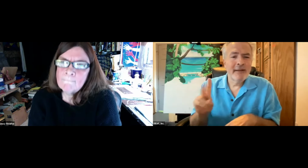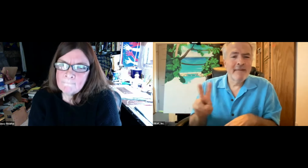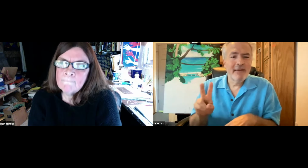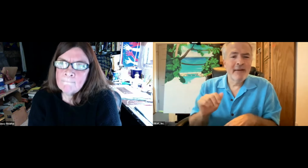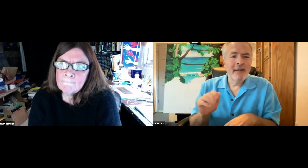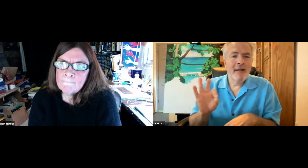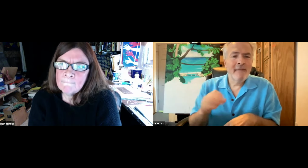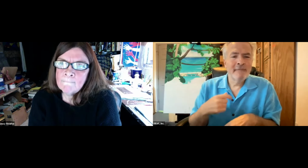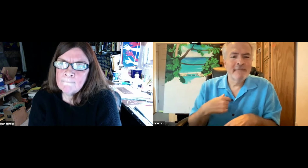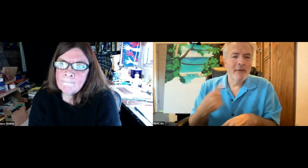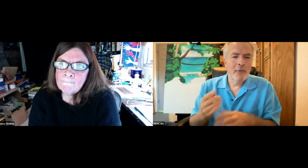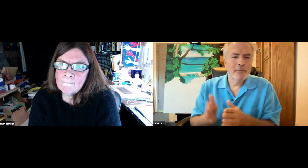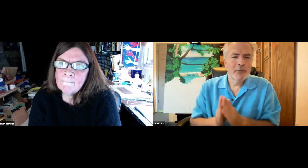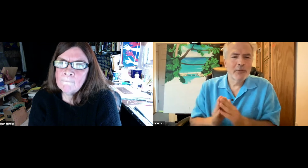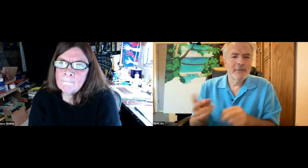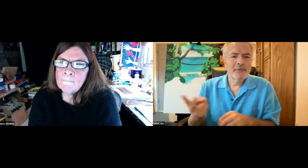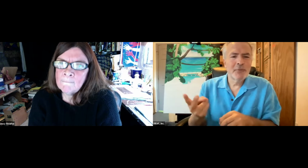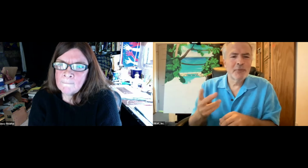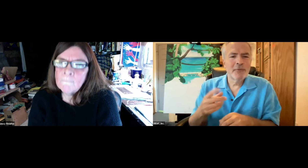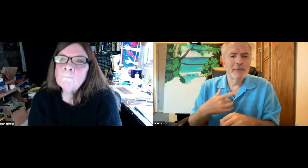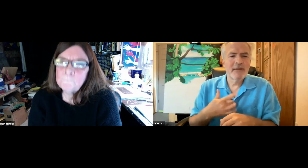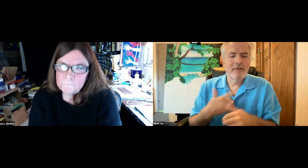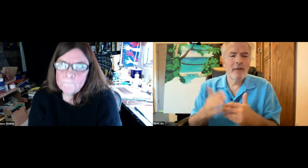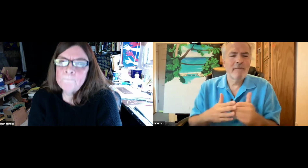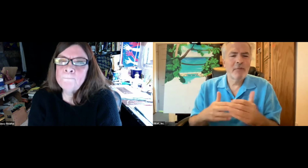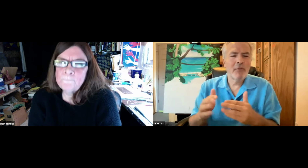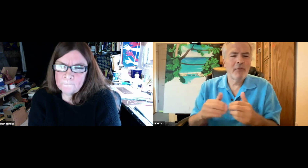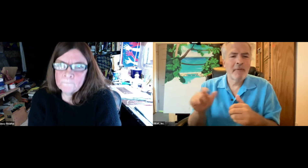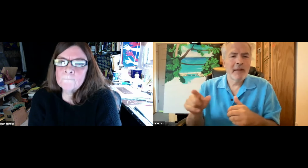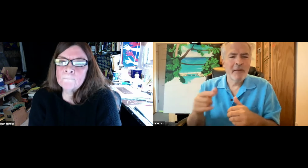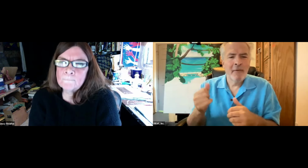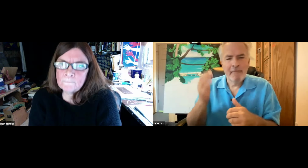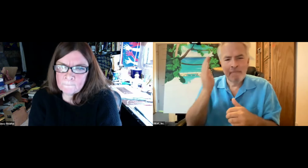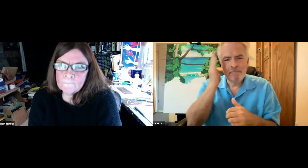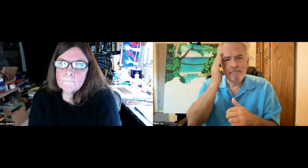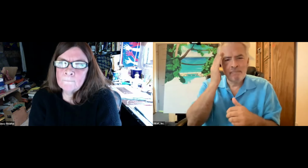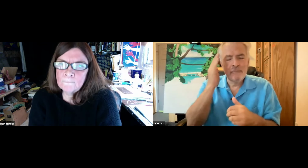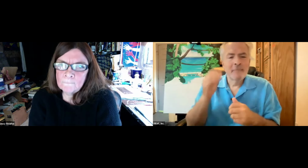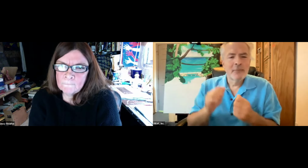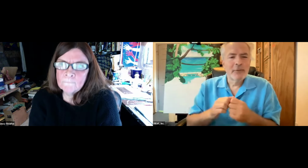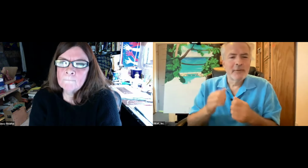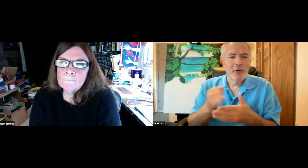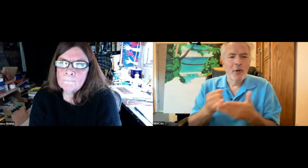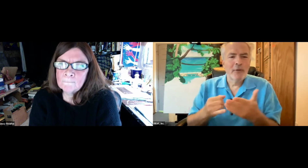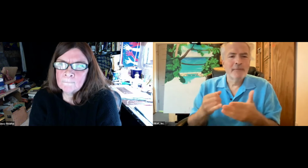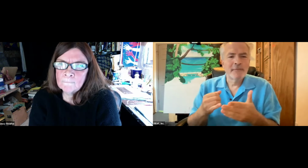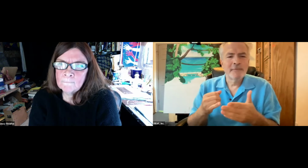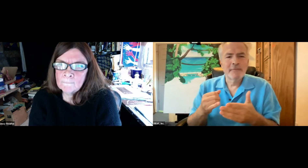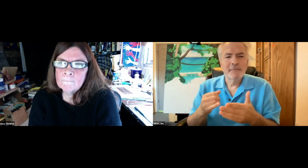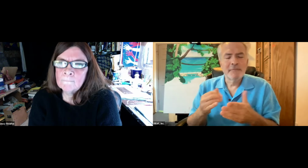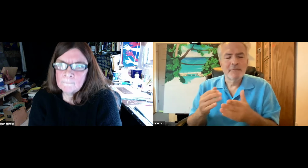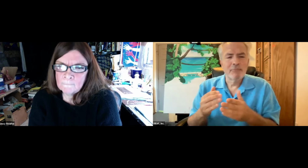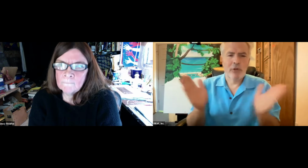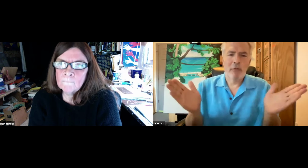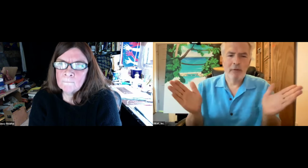art with me and with the Deaf Visual Art Festival. I always request them first because I know they know the